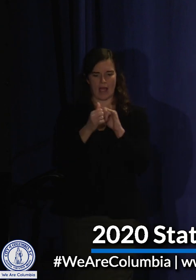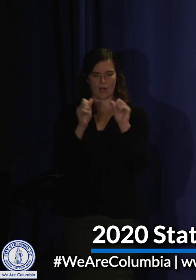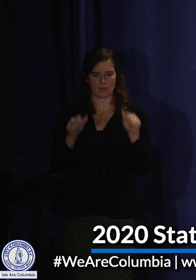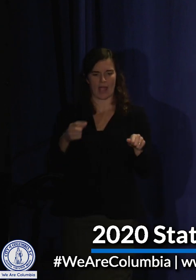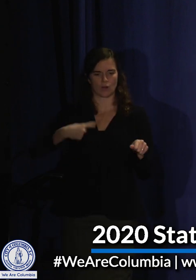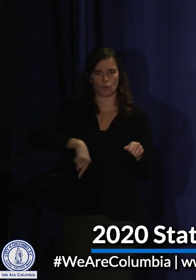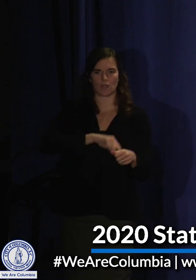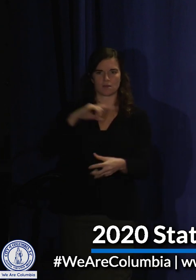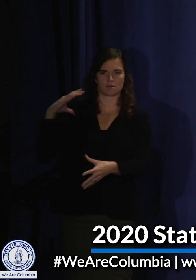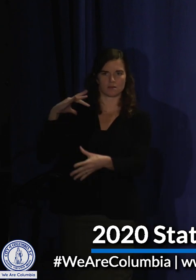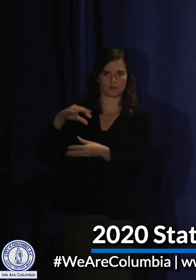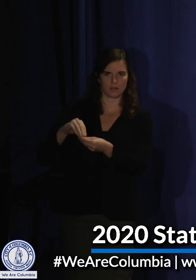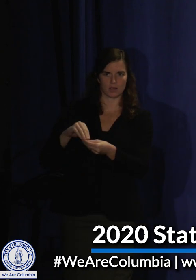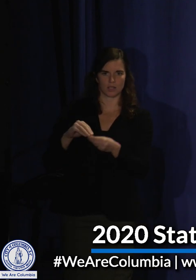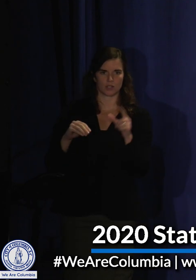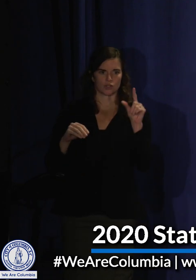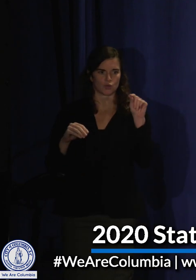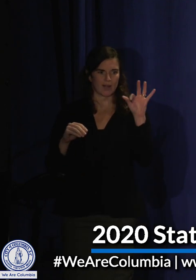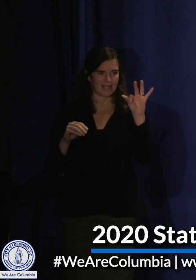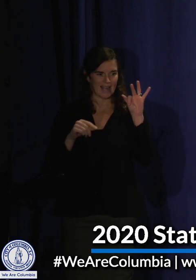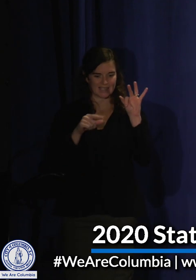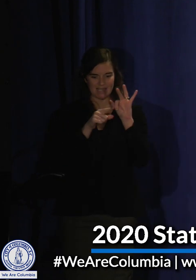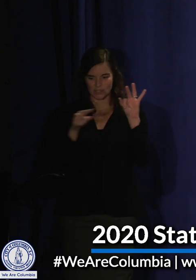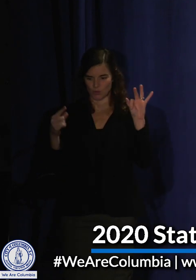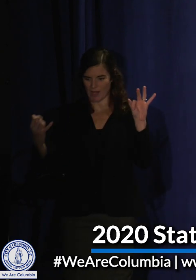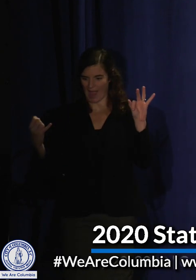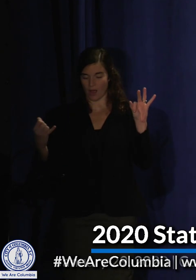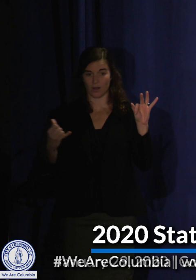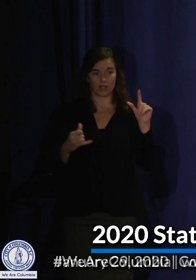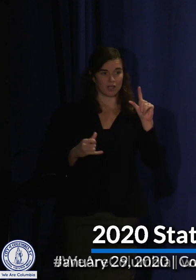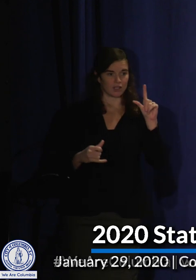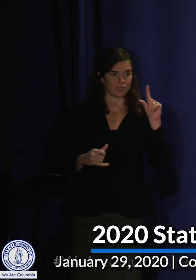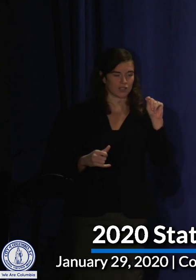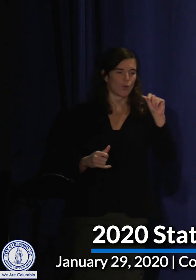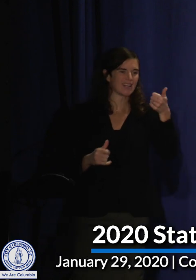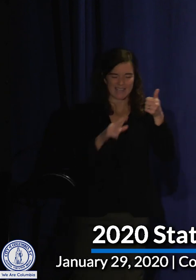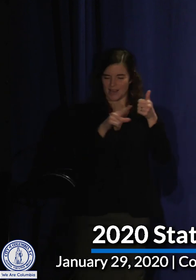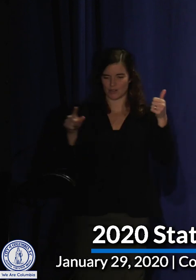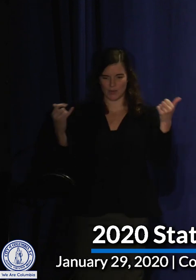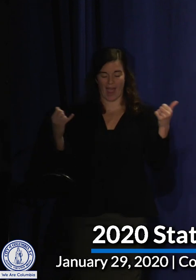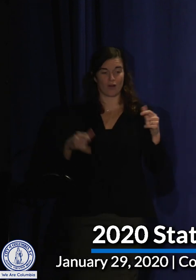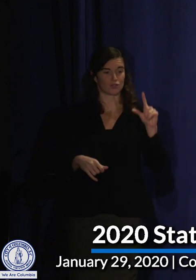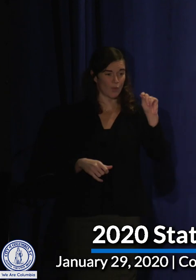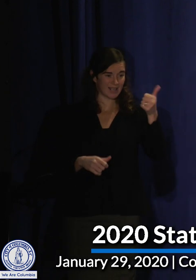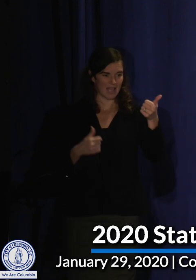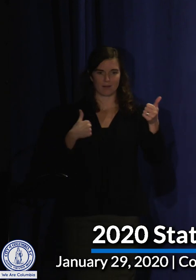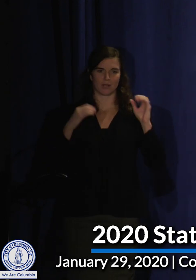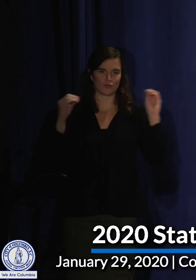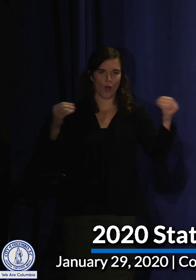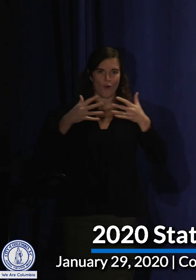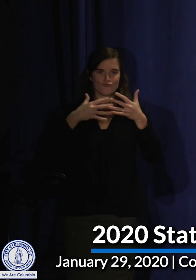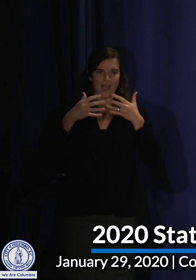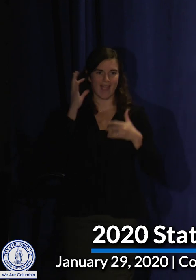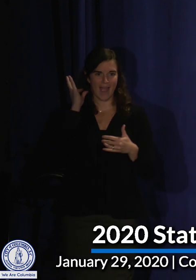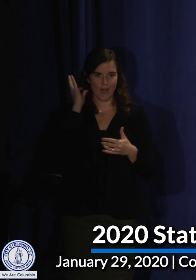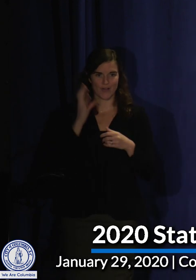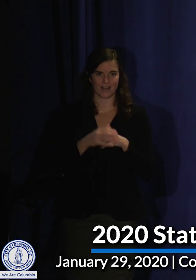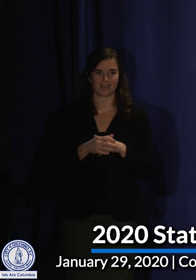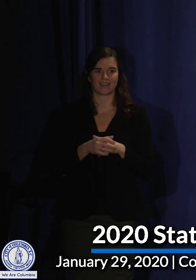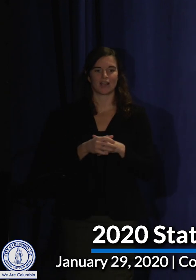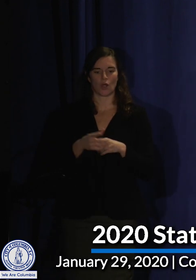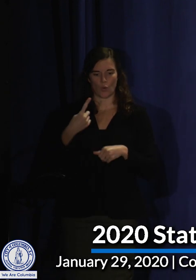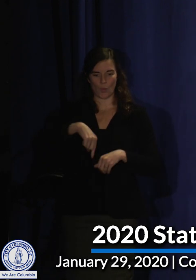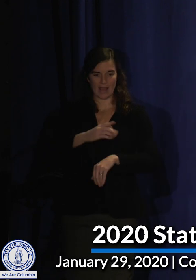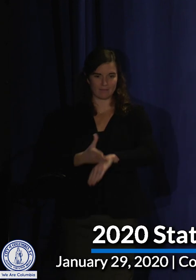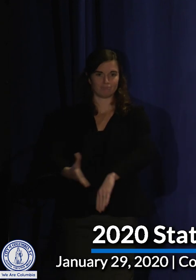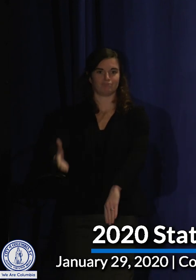2019 to now. I did not have gray hair in 2019. In 2010, I might add. For most of us, the glow up, as opposed to